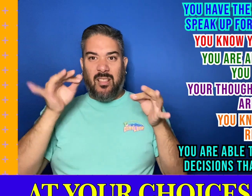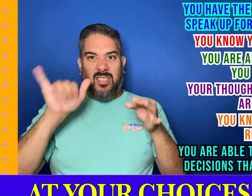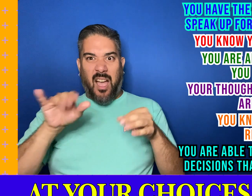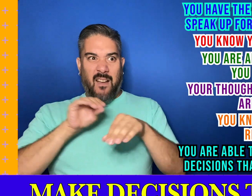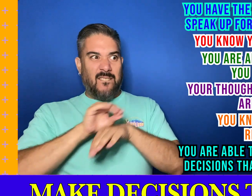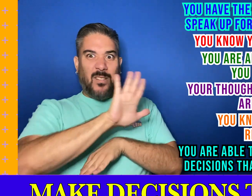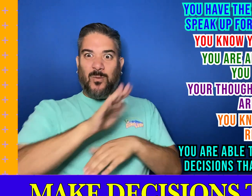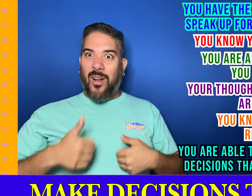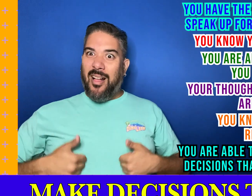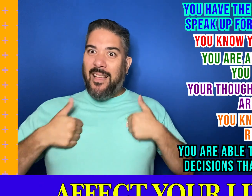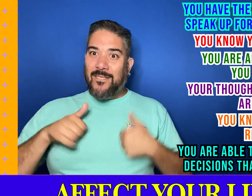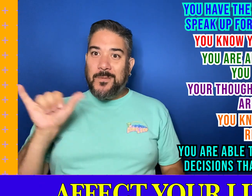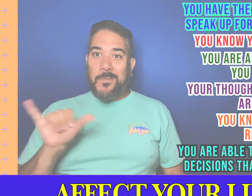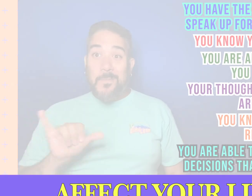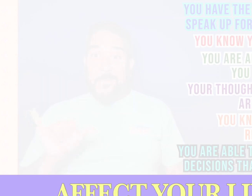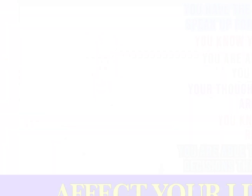make decisions that affect your life.